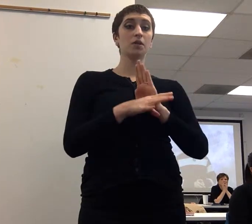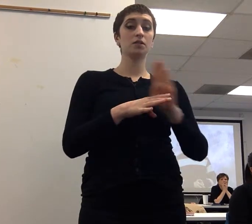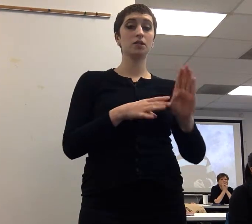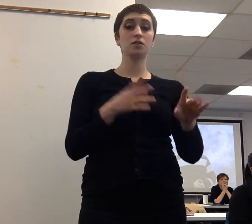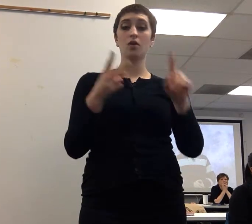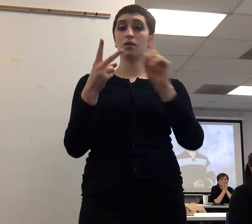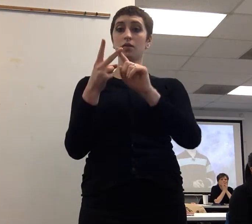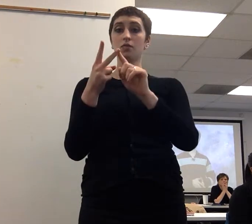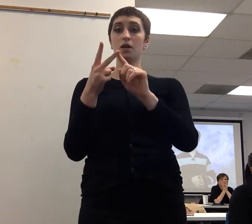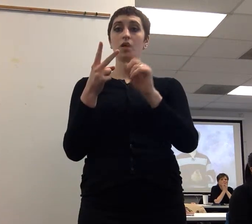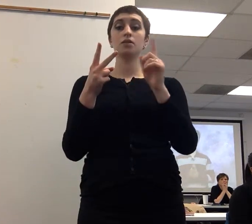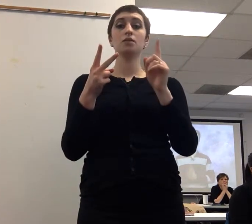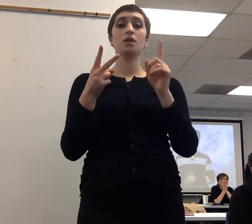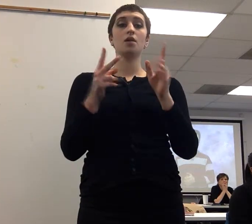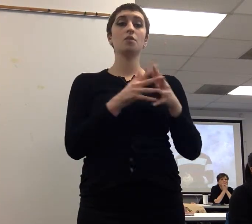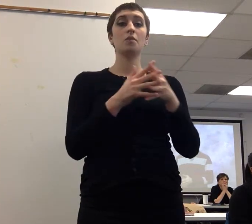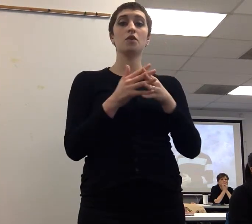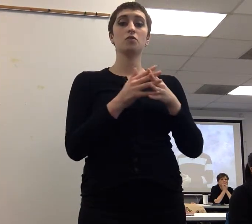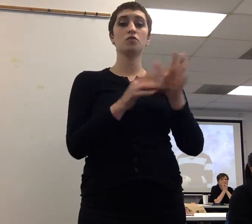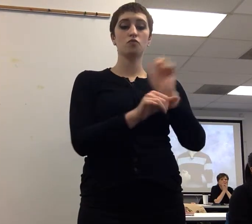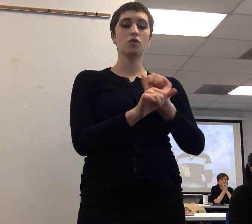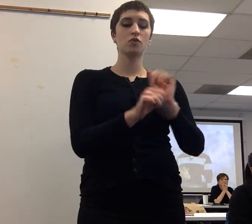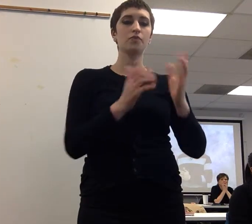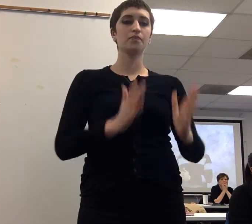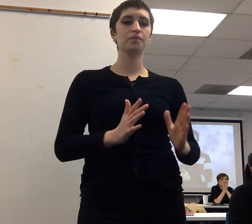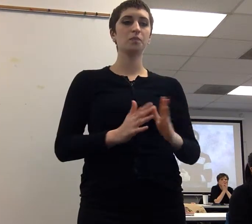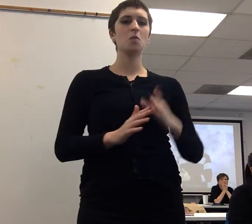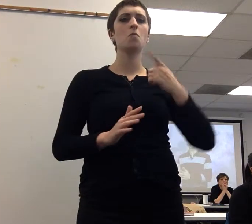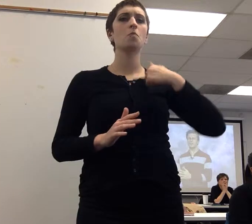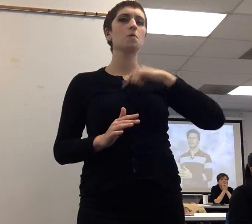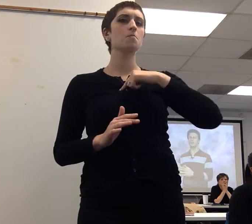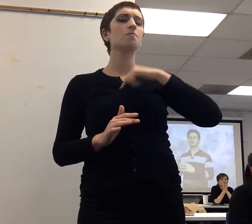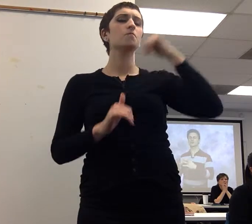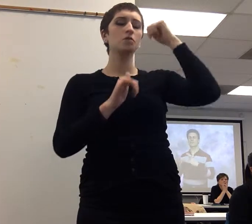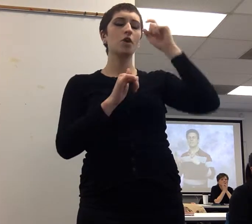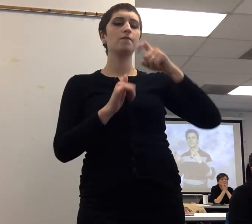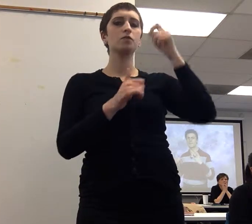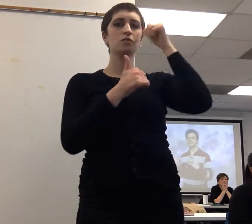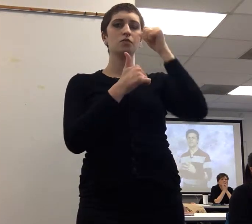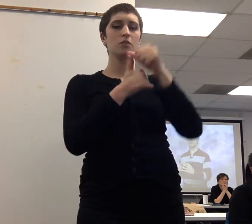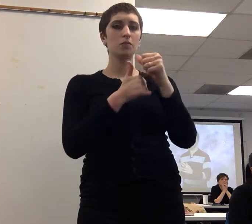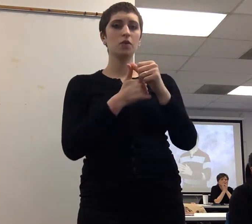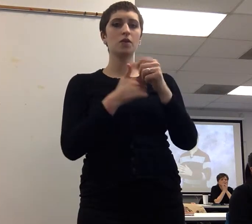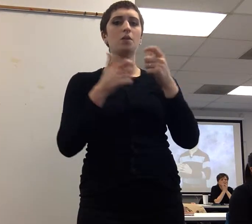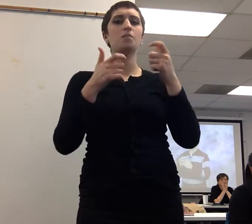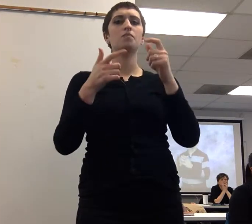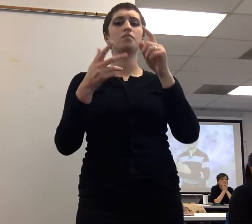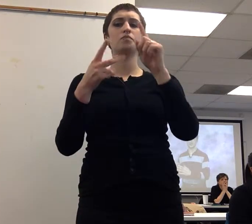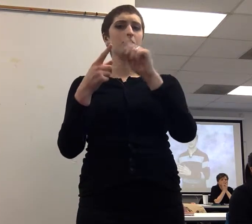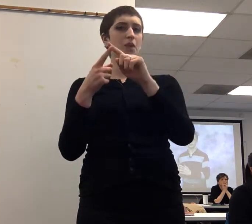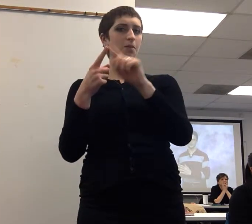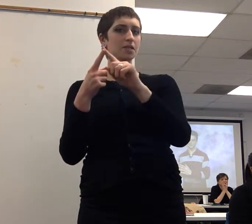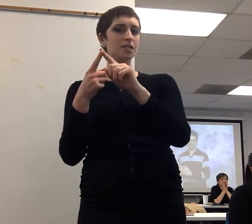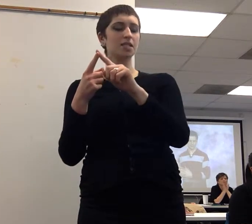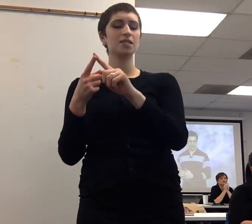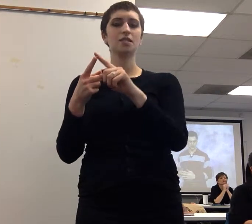worker. We have to remember that big business did a tremendous amount for